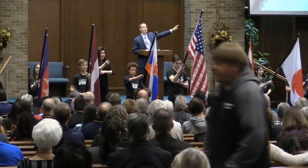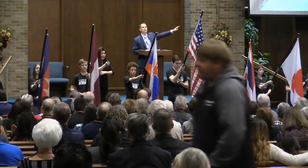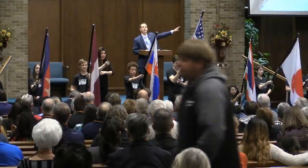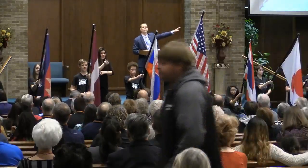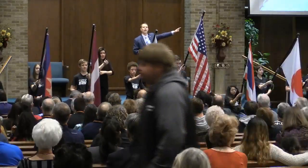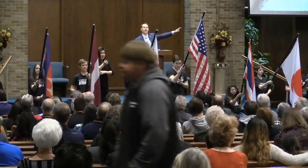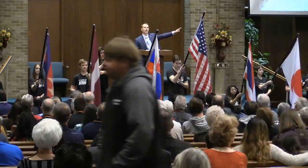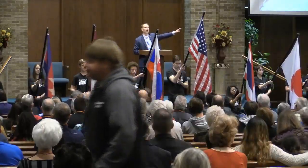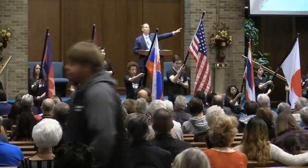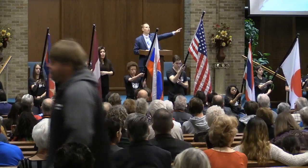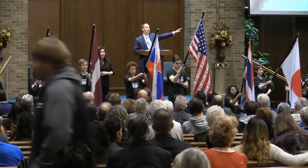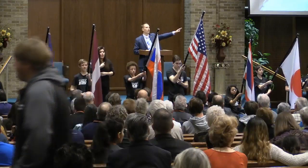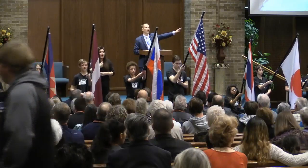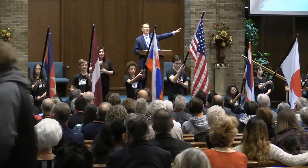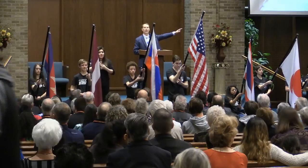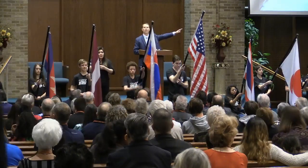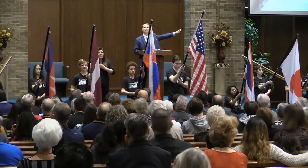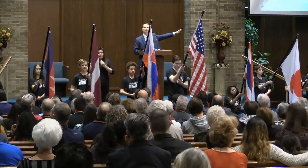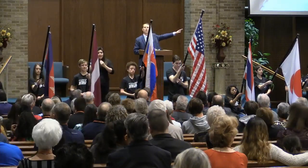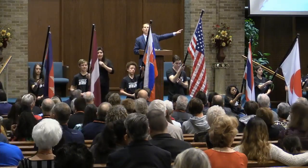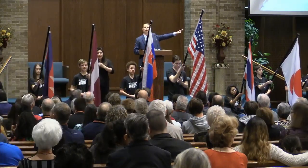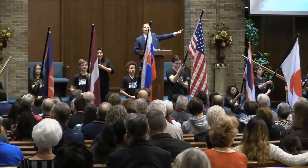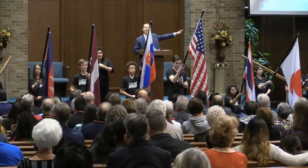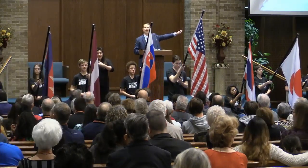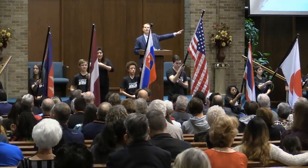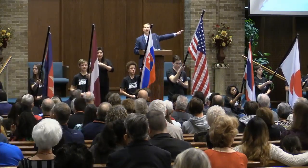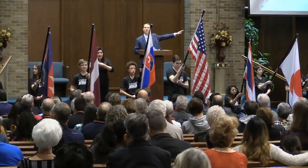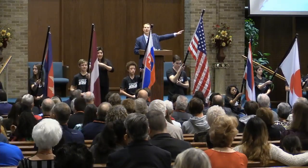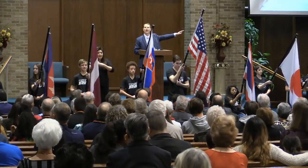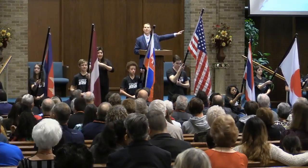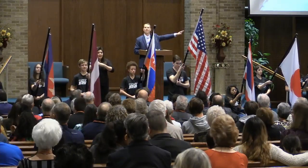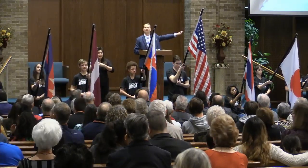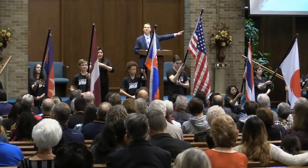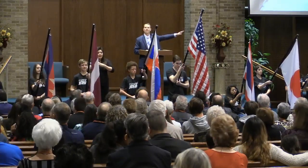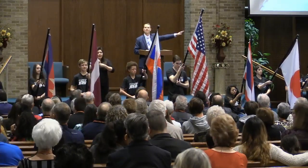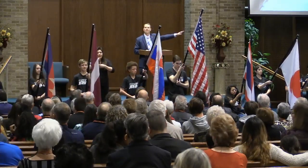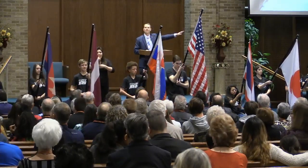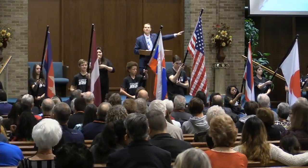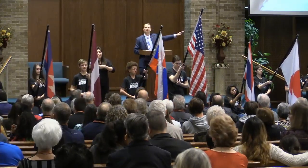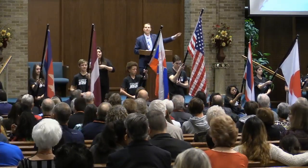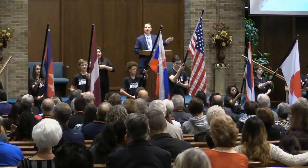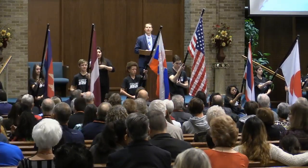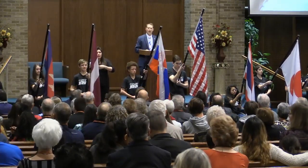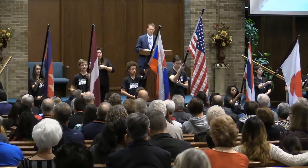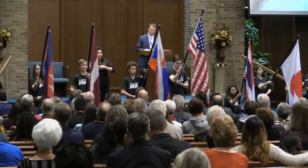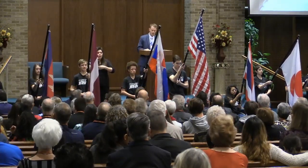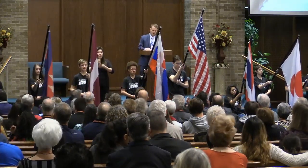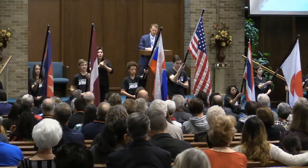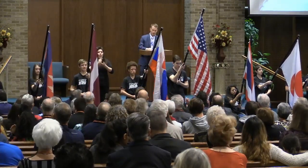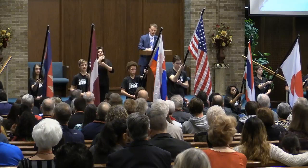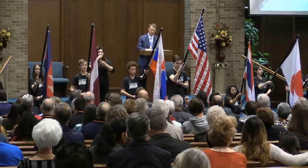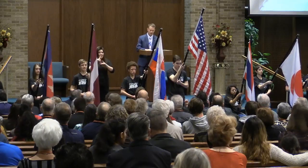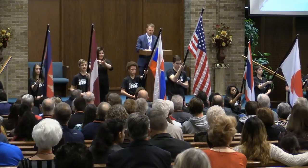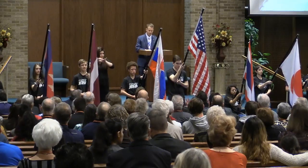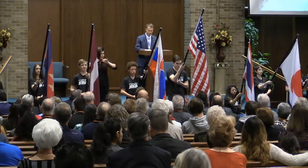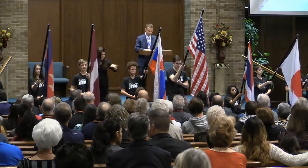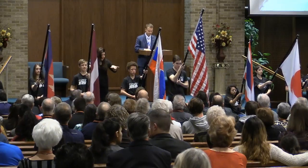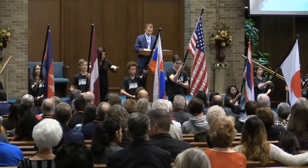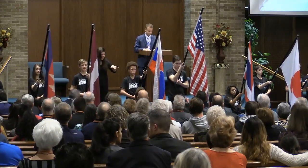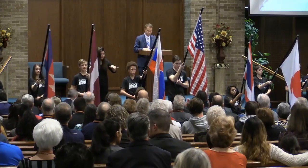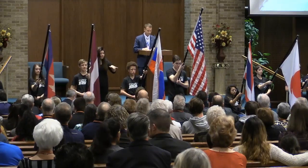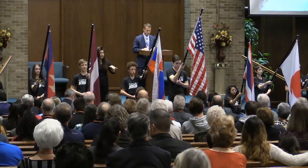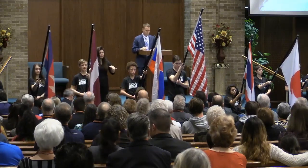we're spiritually feeding them over in Camp Adventure Weekend at the same time. I want to share a story with